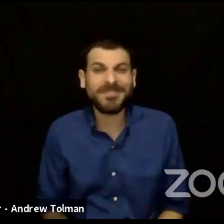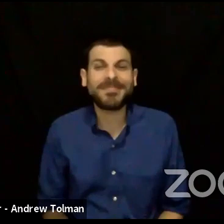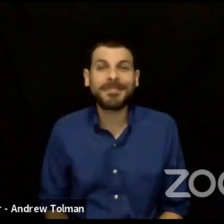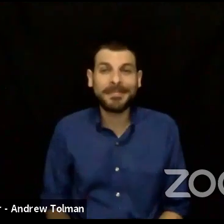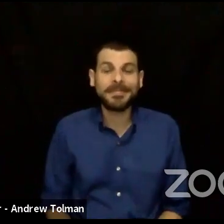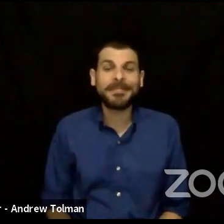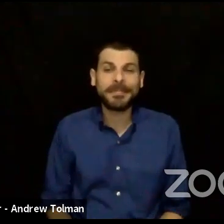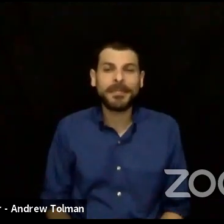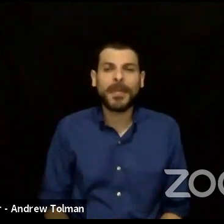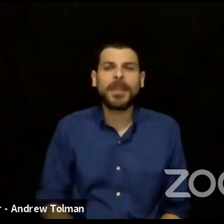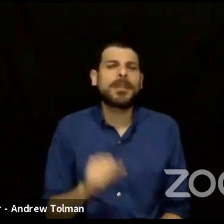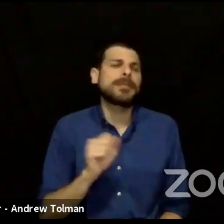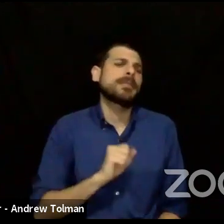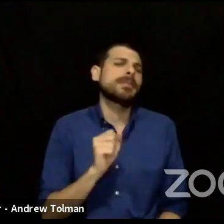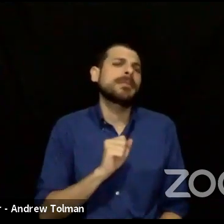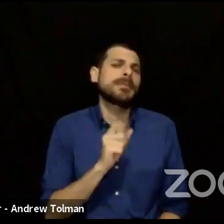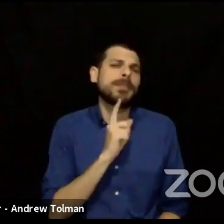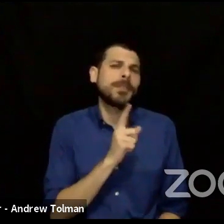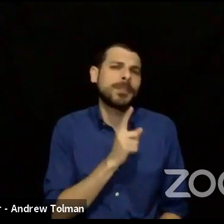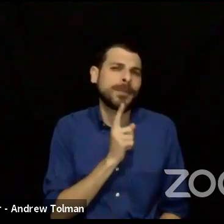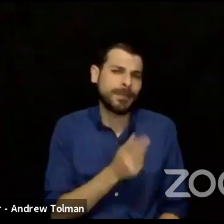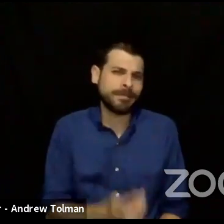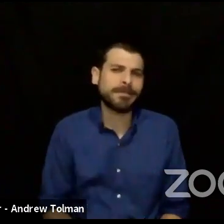Yes, definitely.